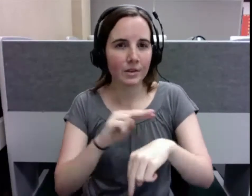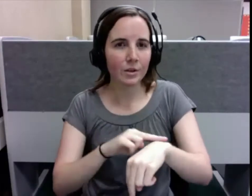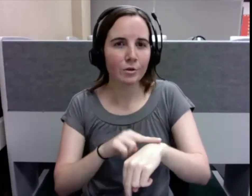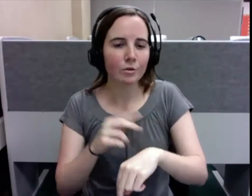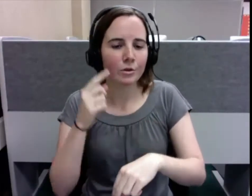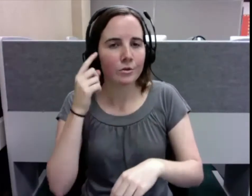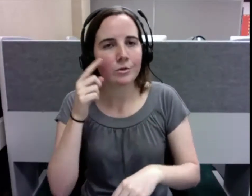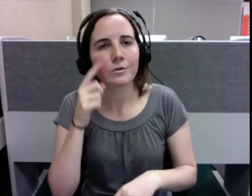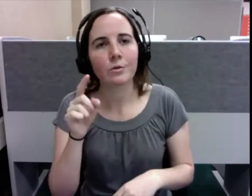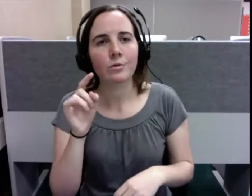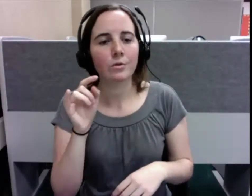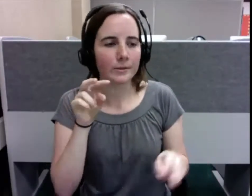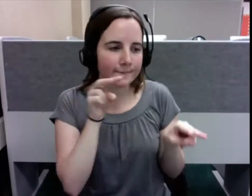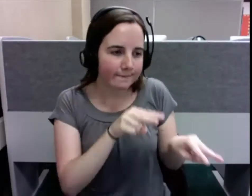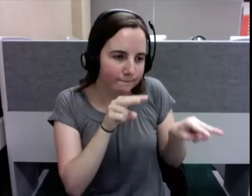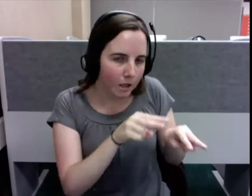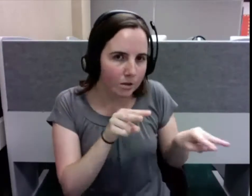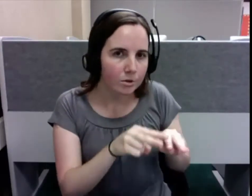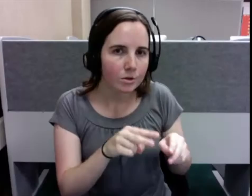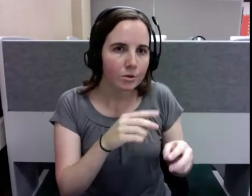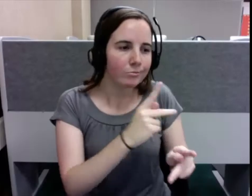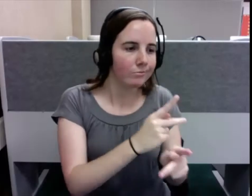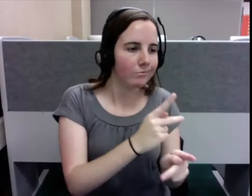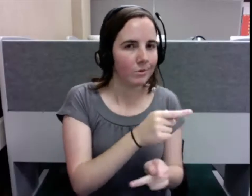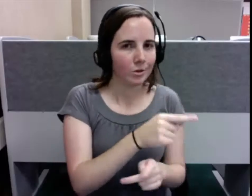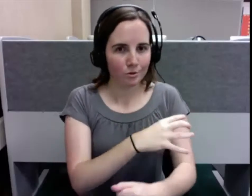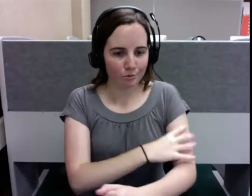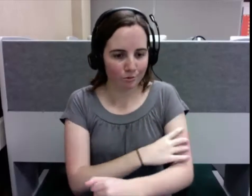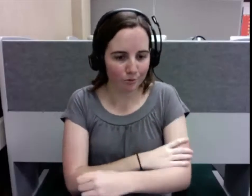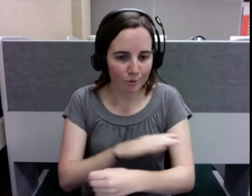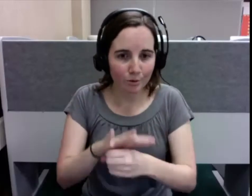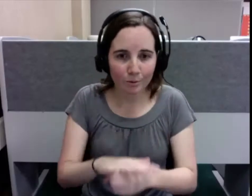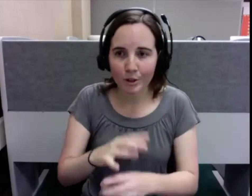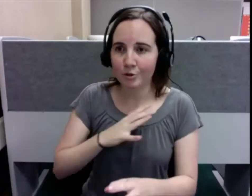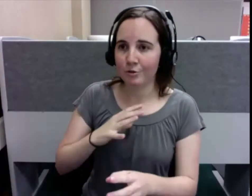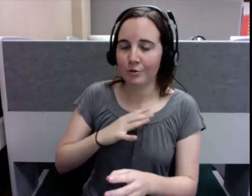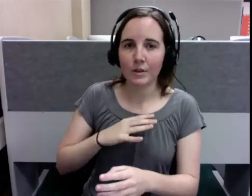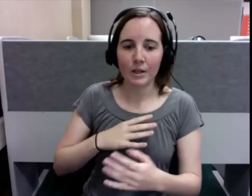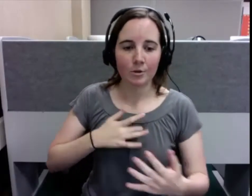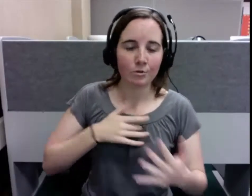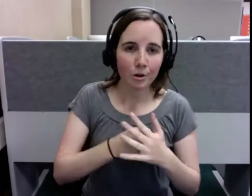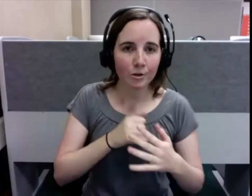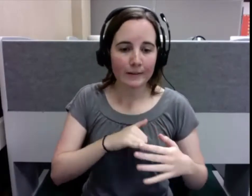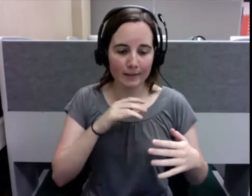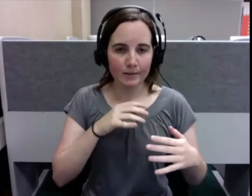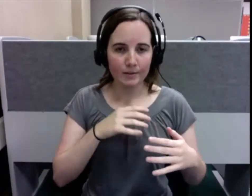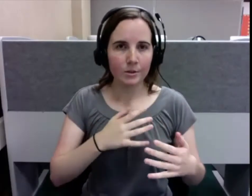physician, and give you the medications. The doctor is concentrating his efforts on what he is doing with you. He will